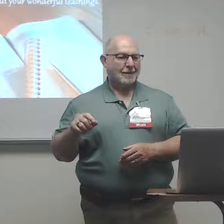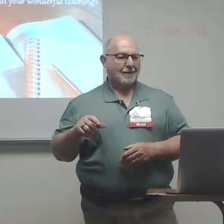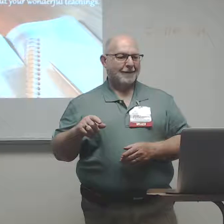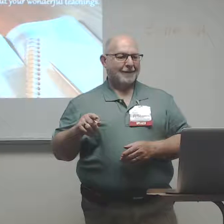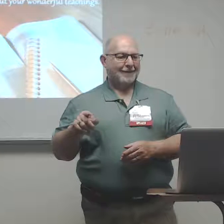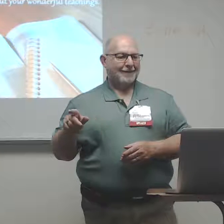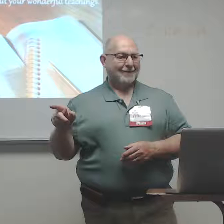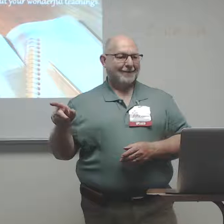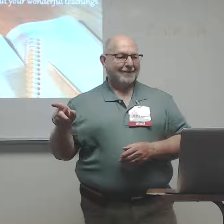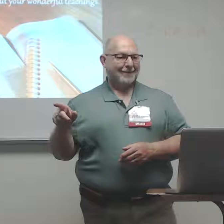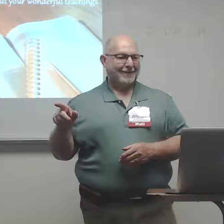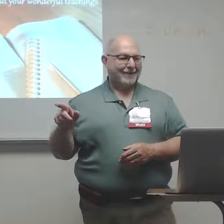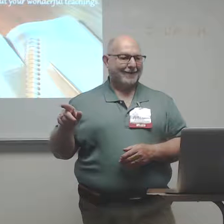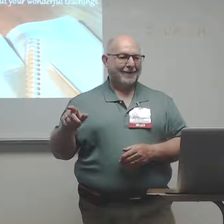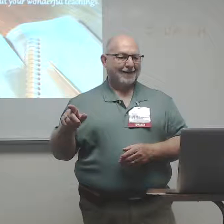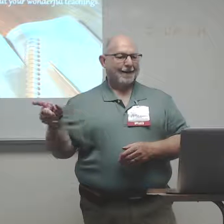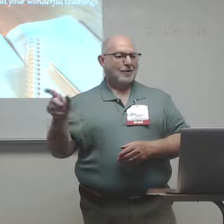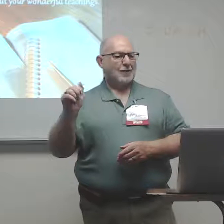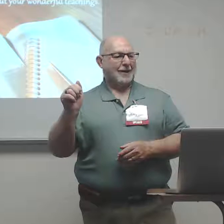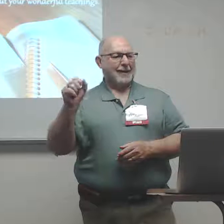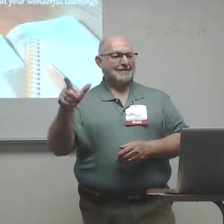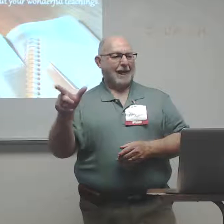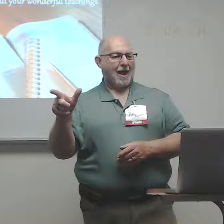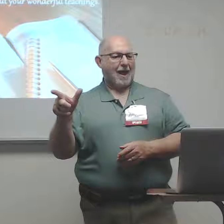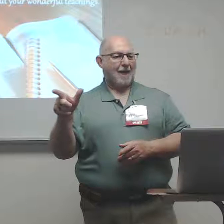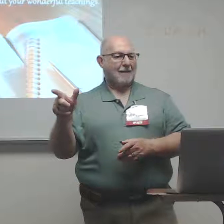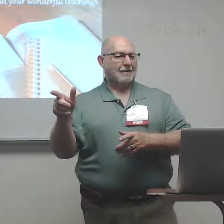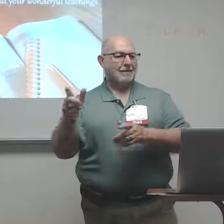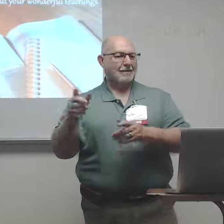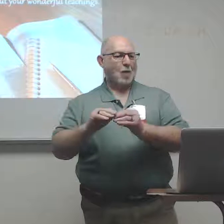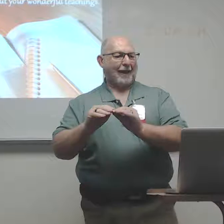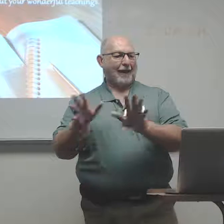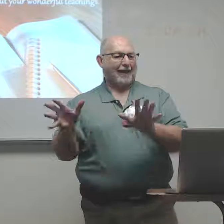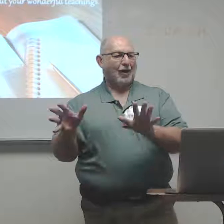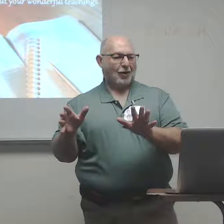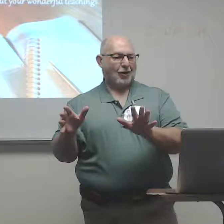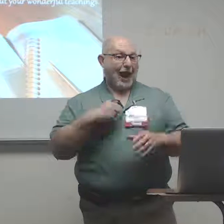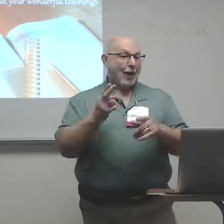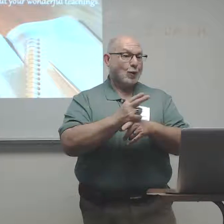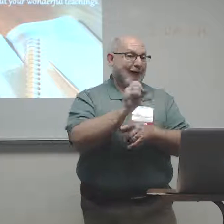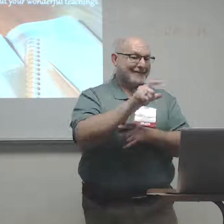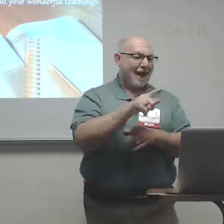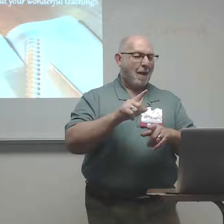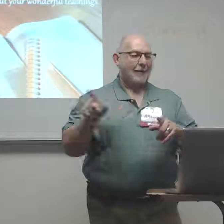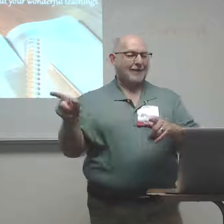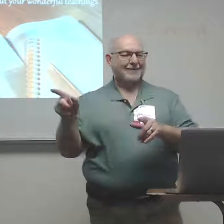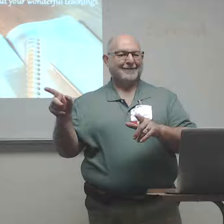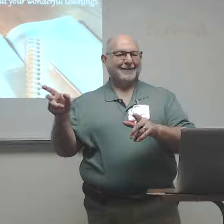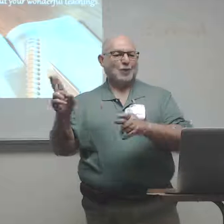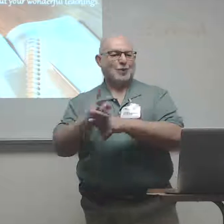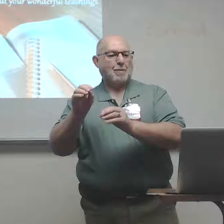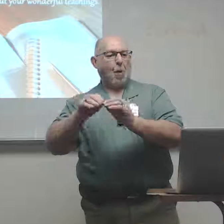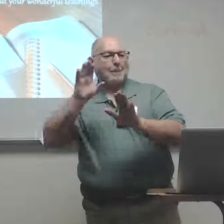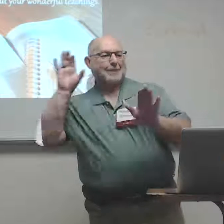that lady who helps you be able to understand. What do you use? What do you use to be able to make it clearer? Use more